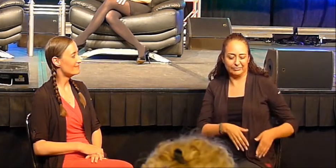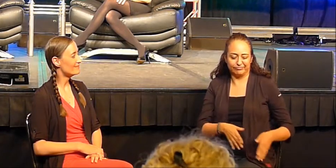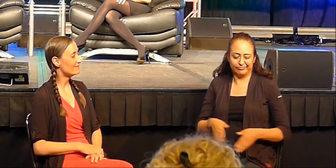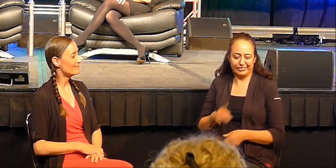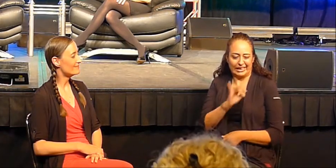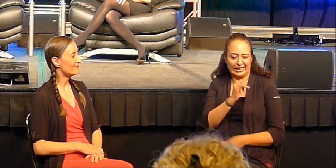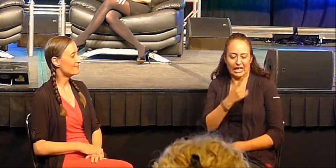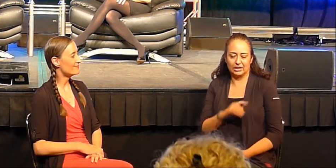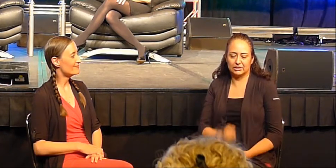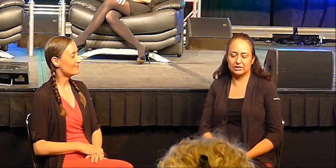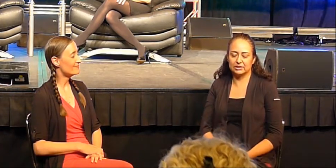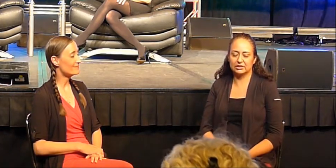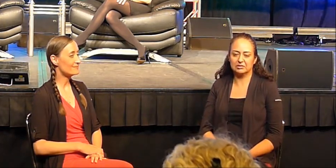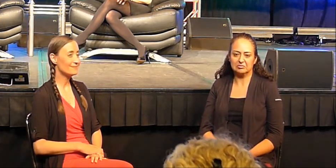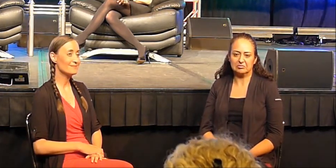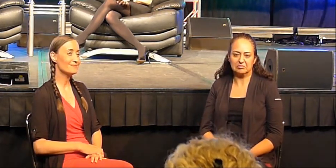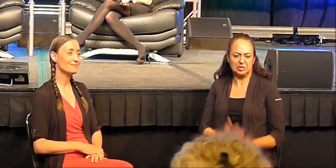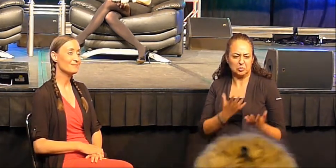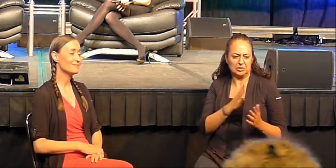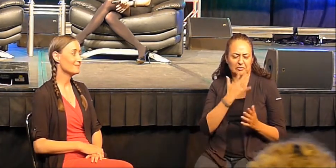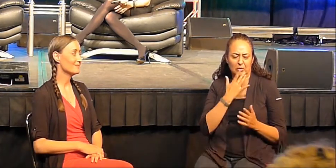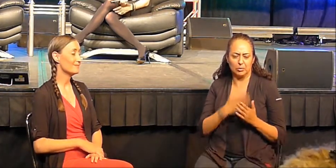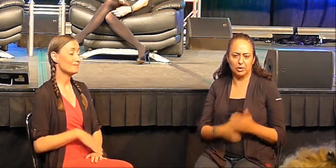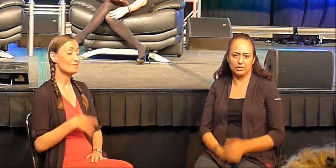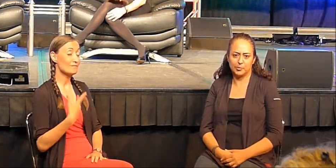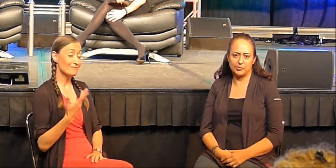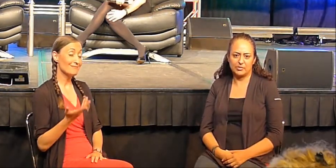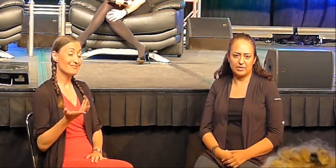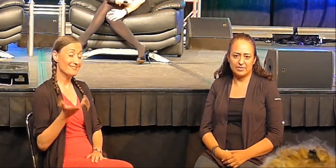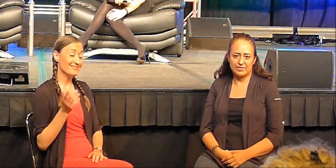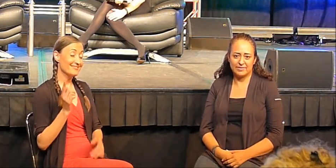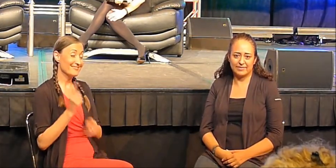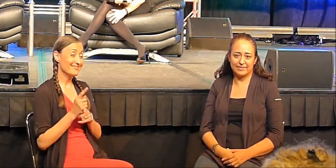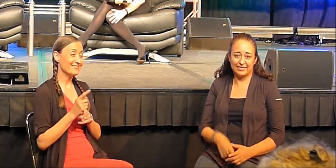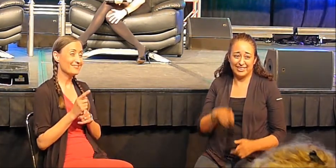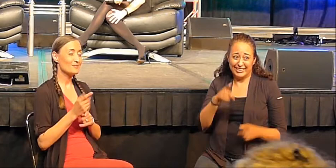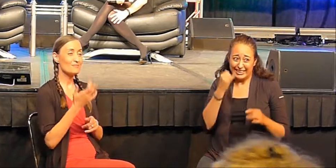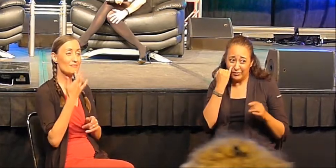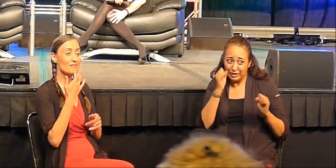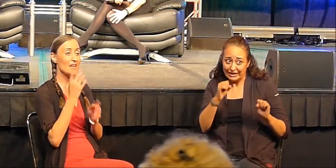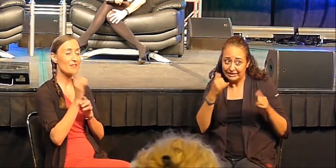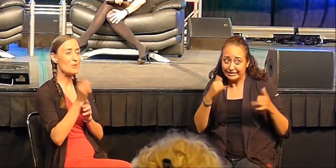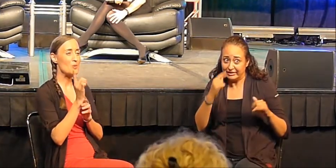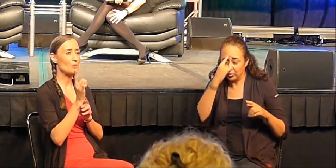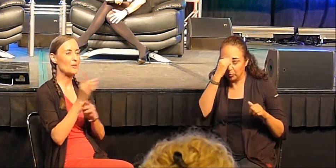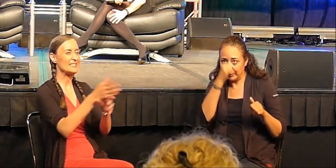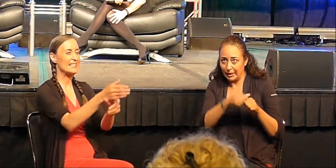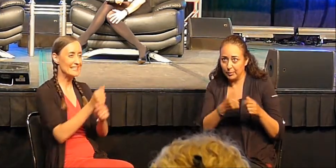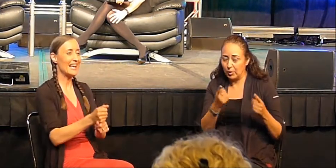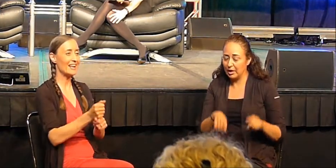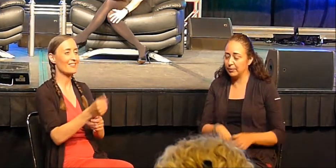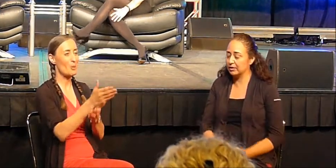These stand-up moments. Right? You know what my favorite moment was getting that part.